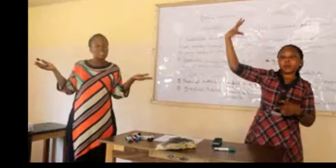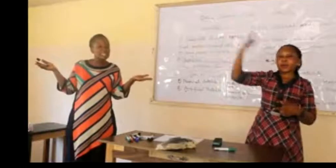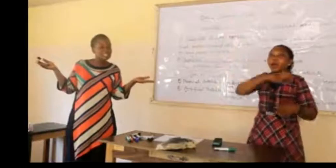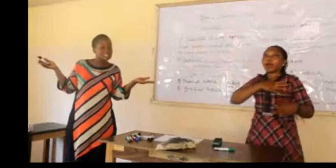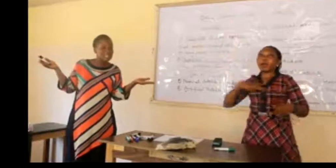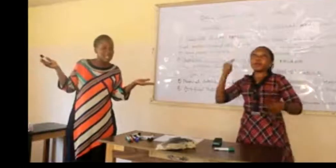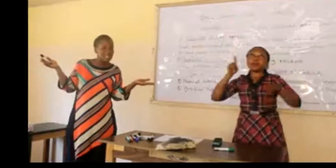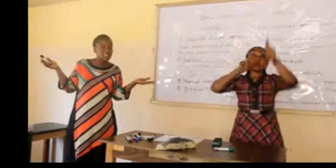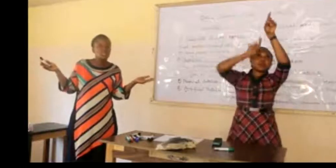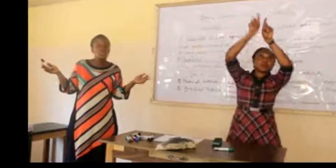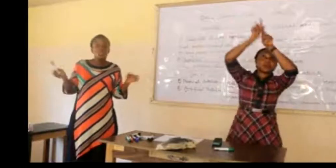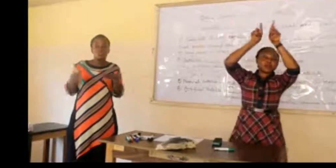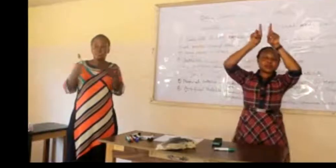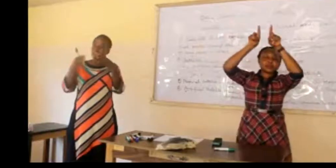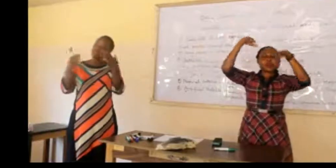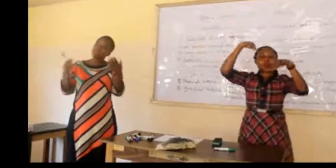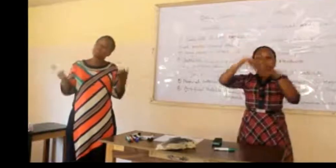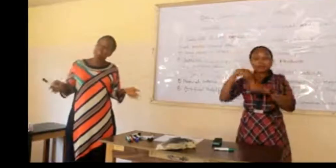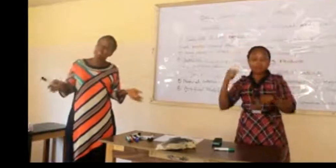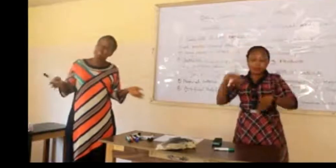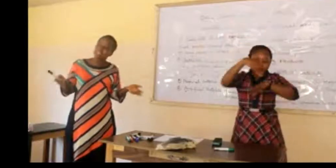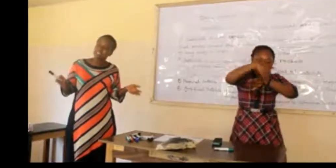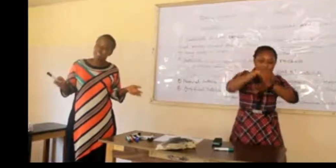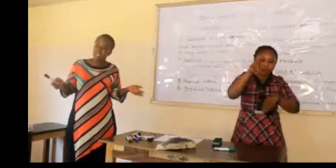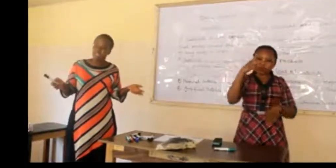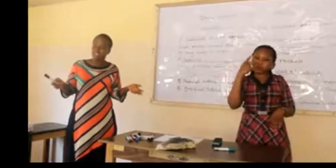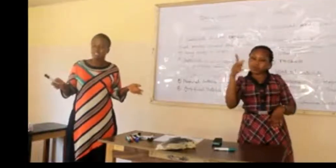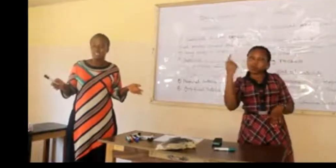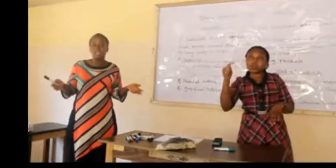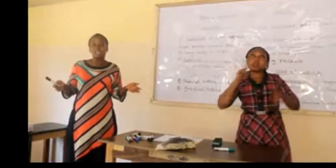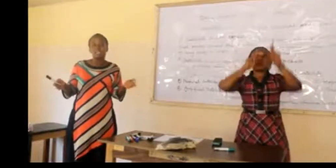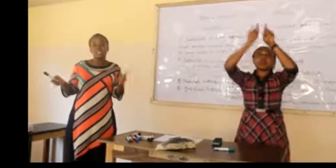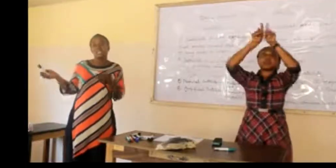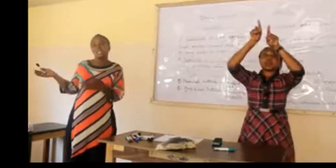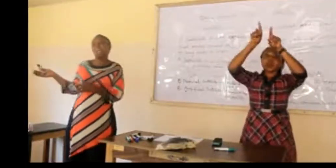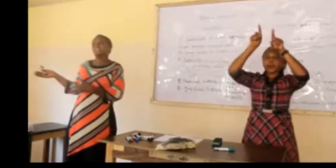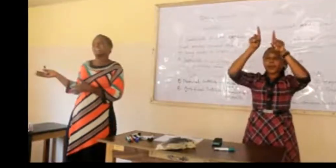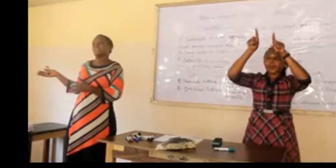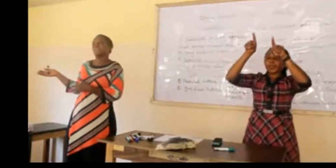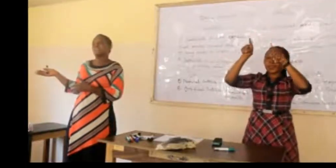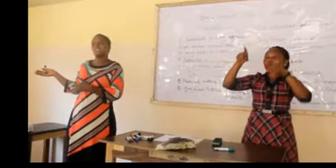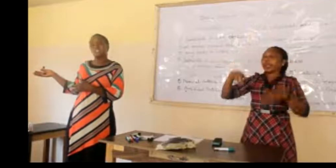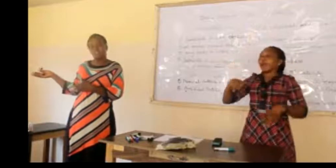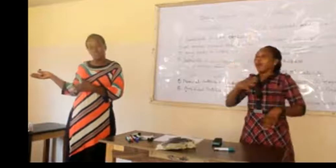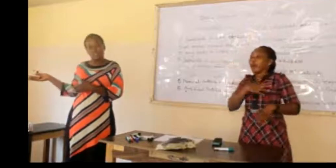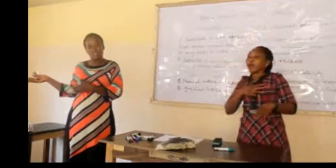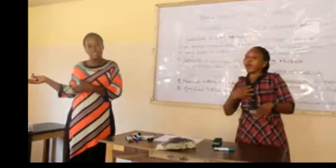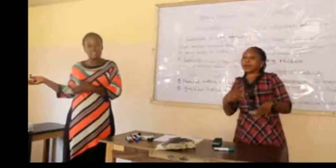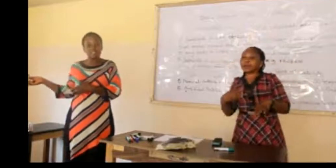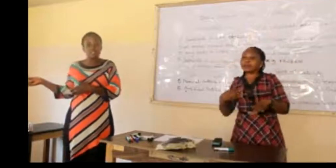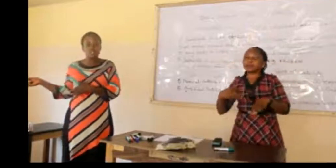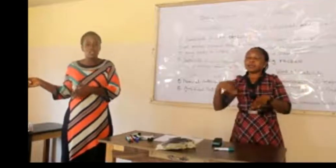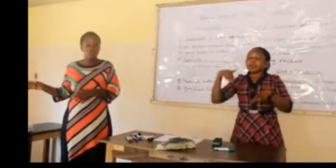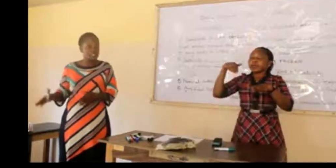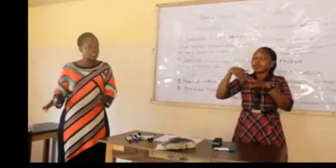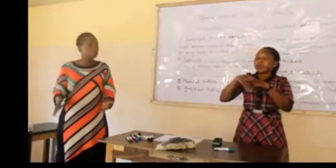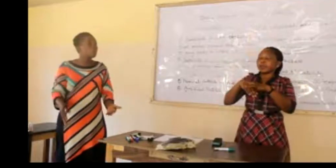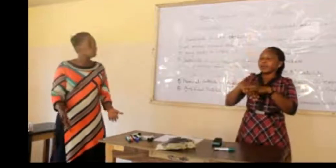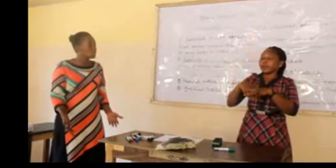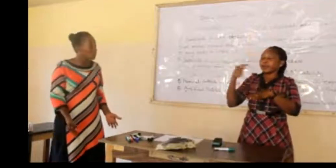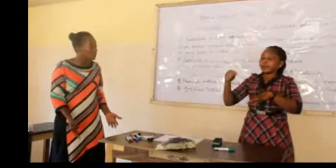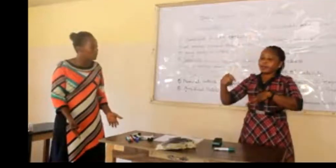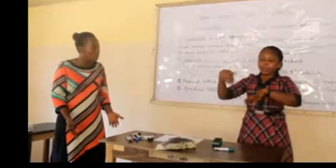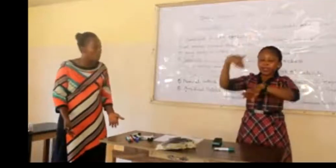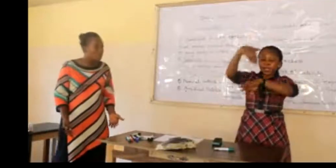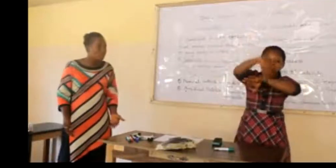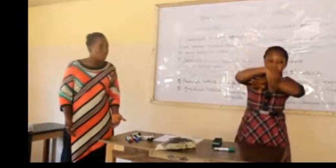stars twinkling in the night. You see the sun shining in the day. In the night, the evening, if the sun sets, you see the